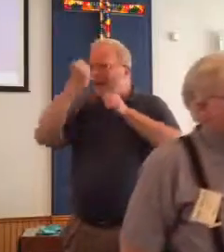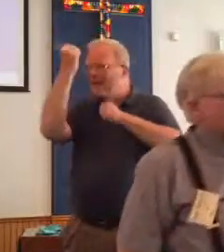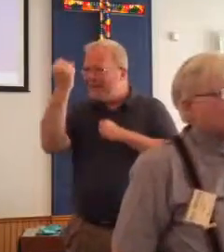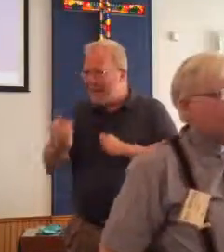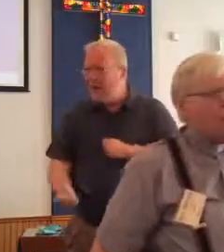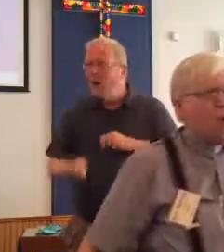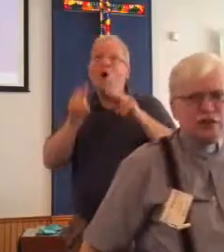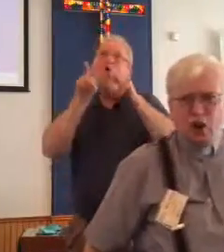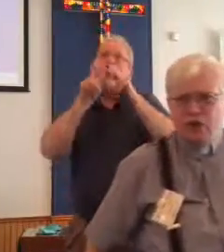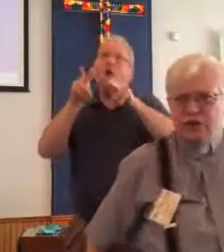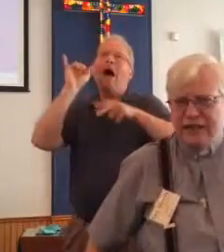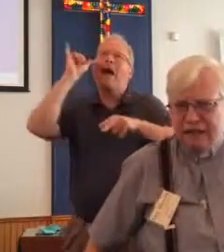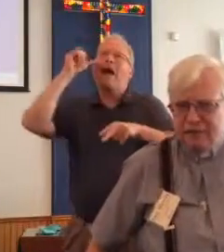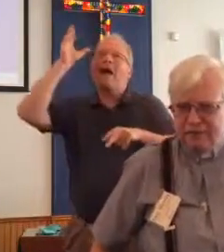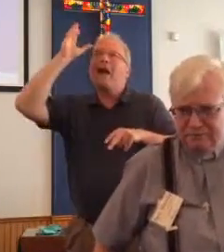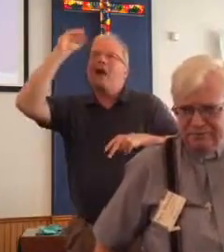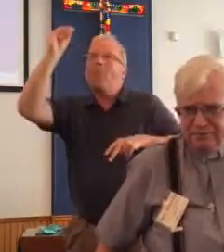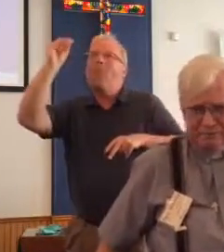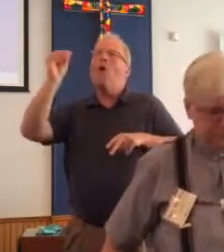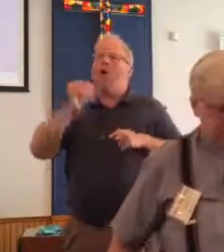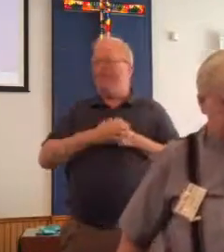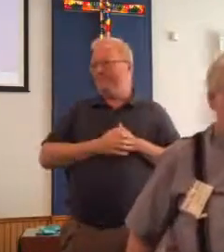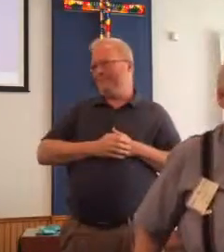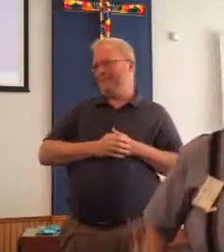we watched the cowboy shows together.